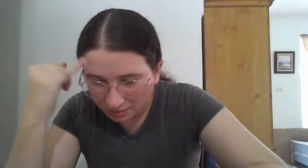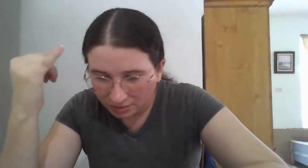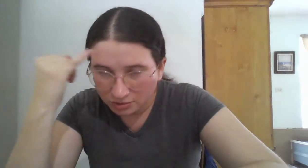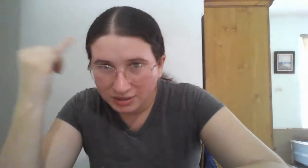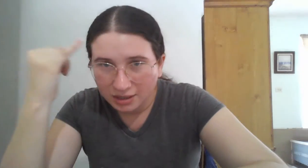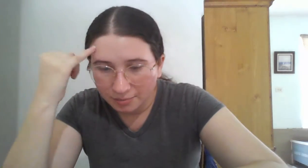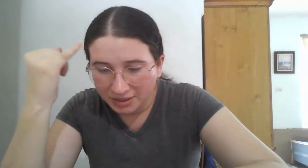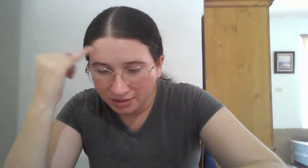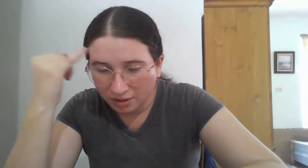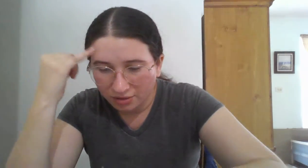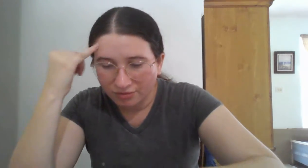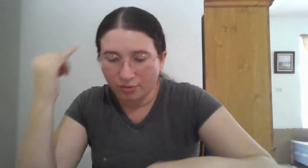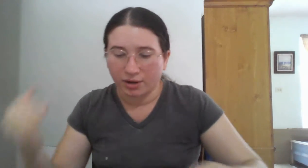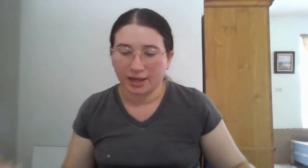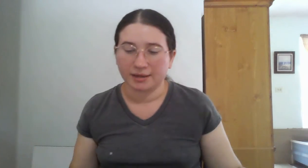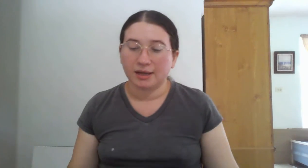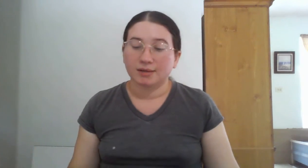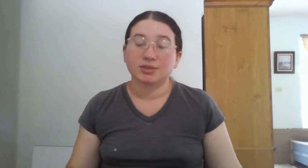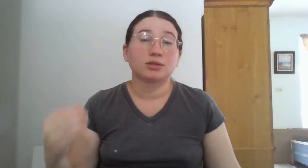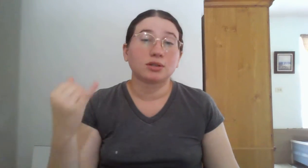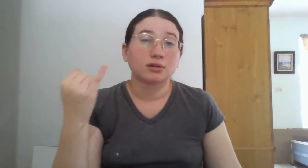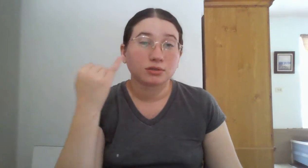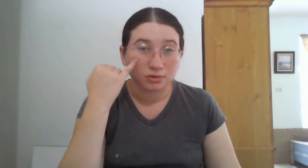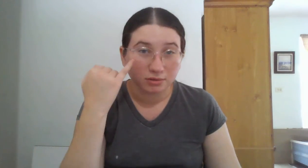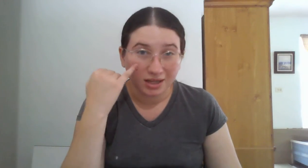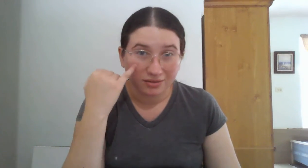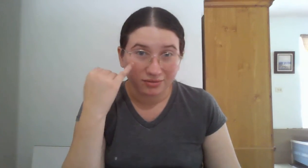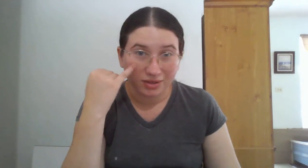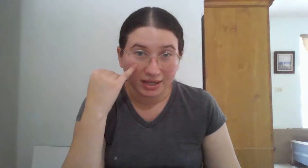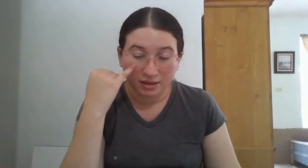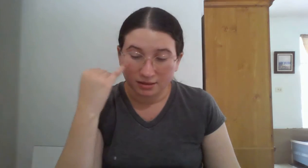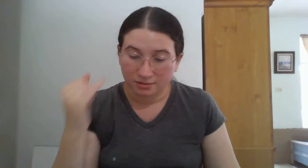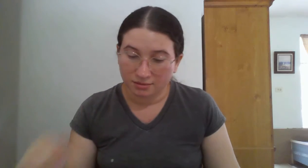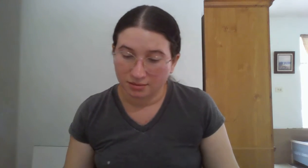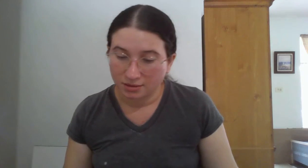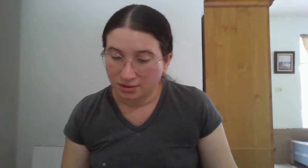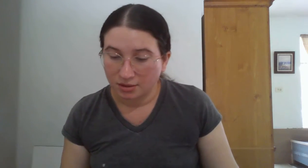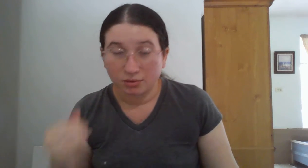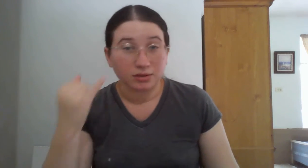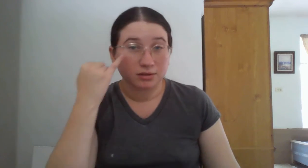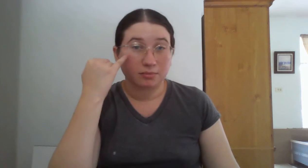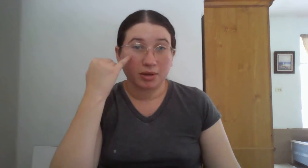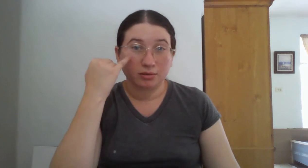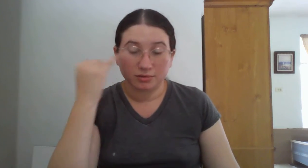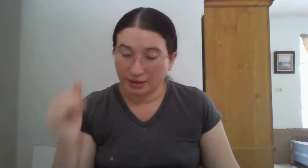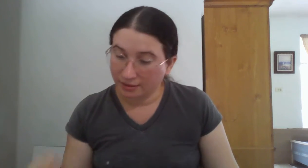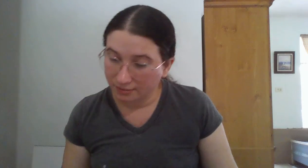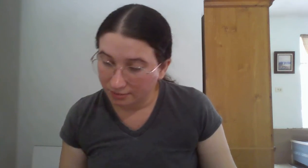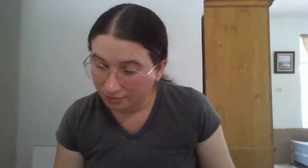They're doing it up here on the forehead. But you can also do if like this, or in suppose like this. You